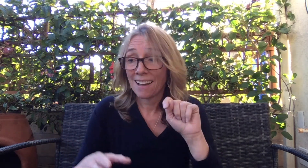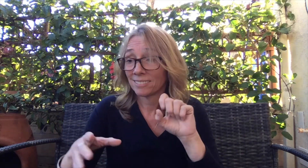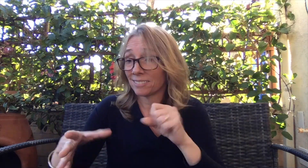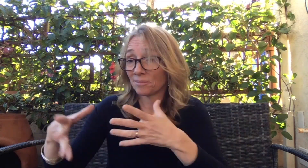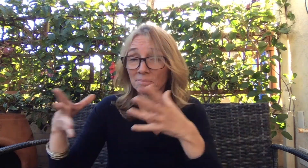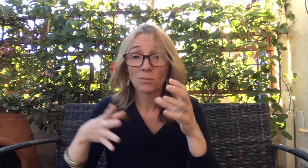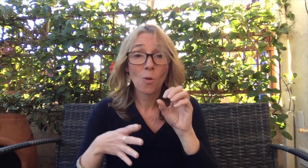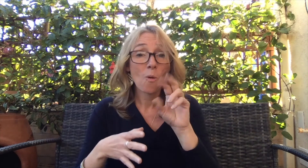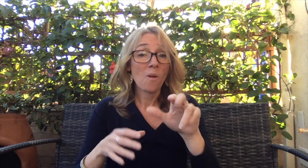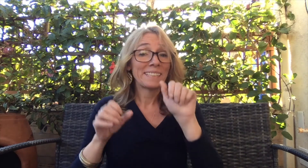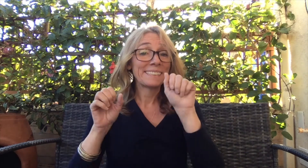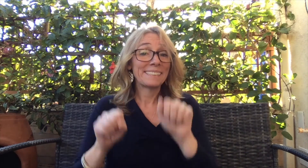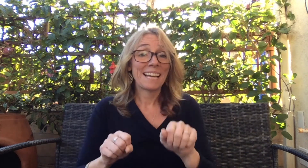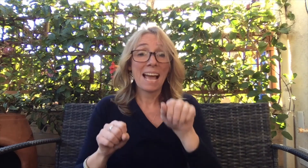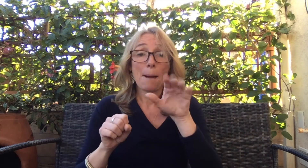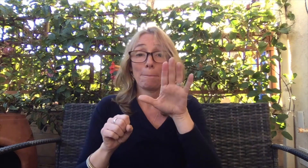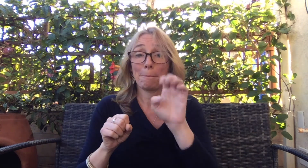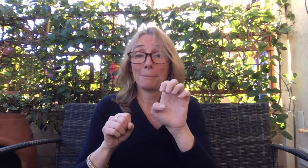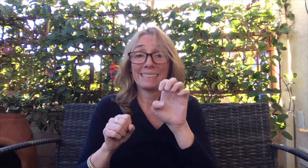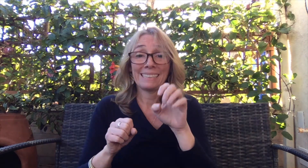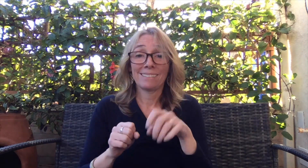You could be talking about objects.